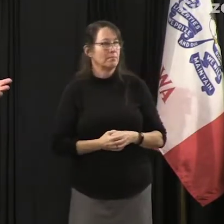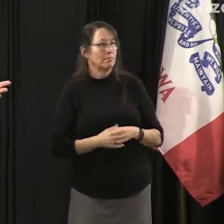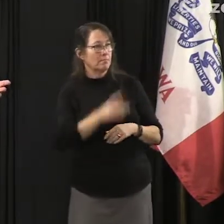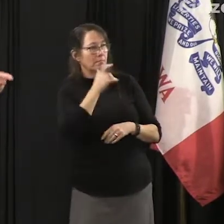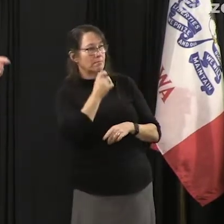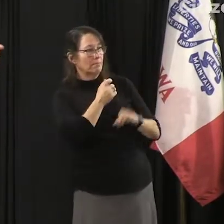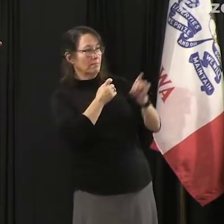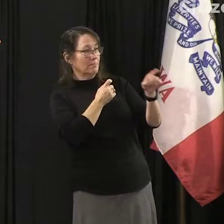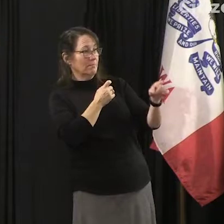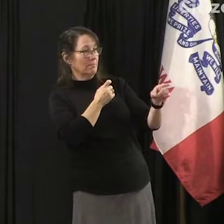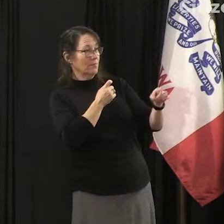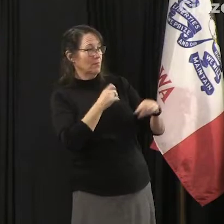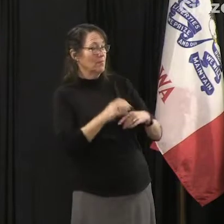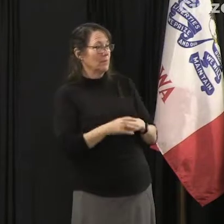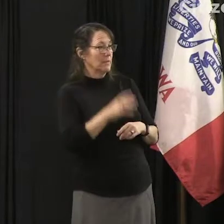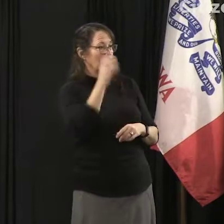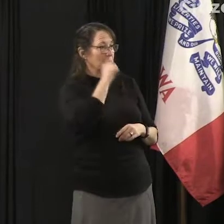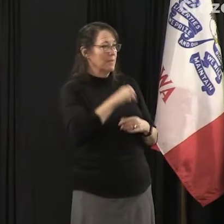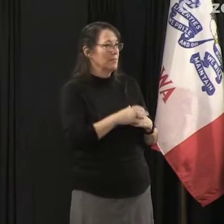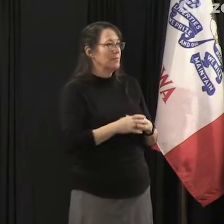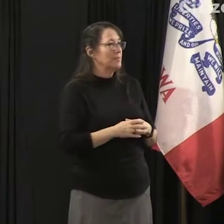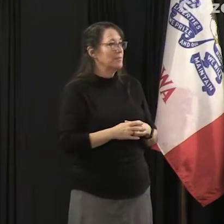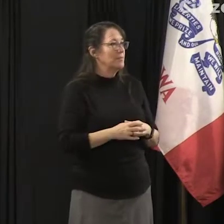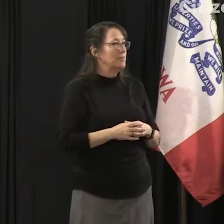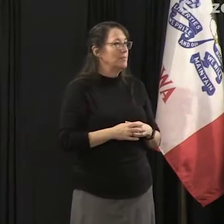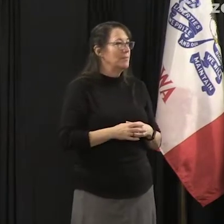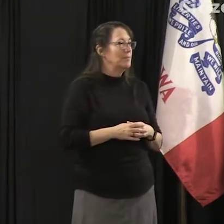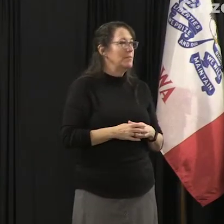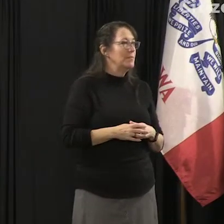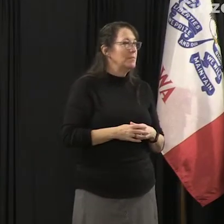Who else that I might have missed, didn't see, and say hi to?